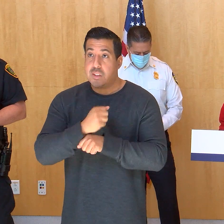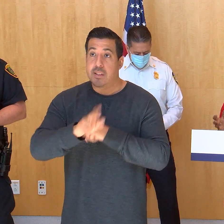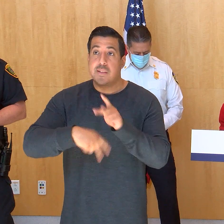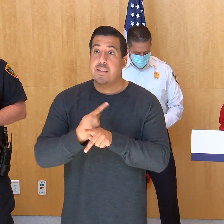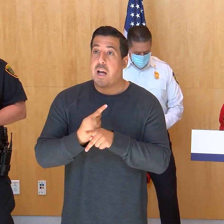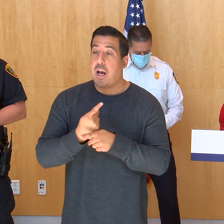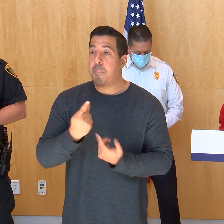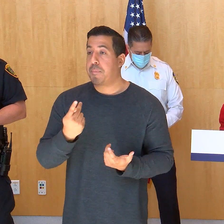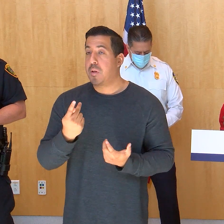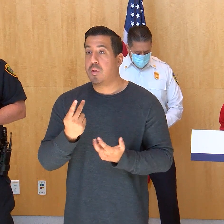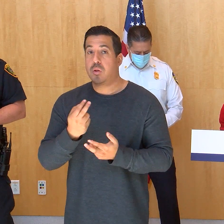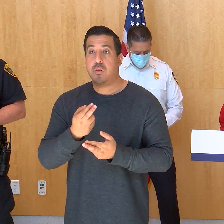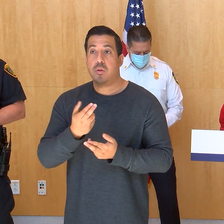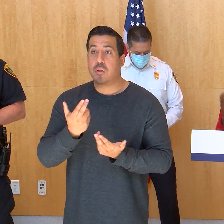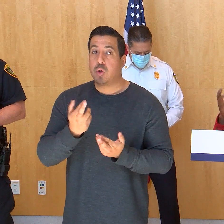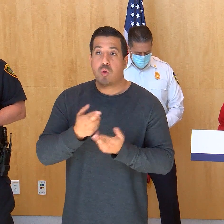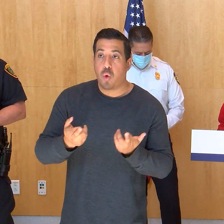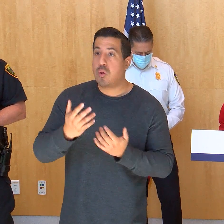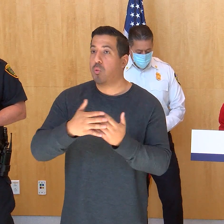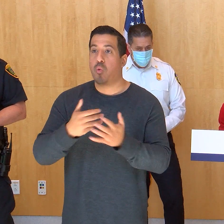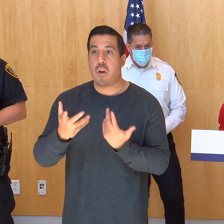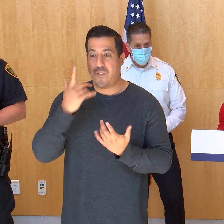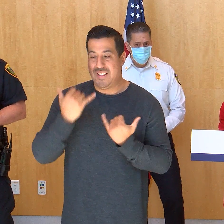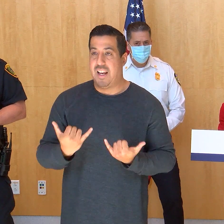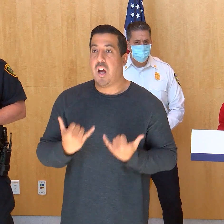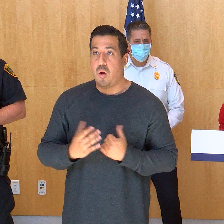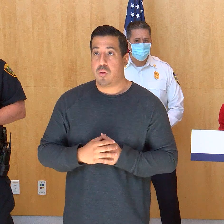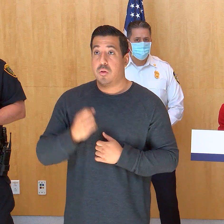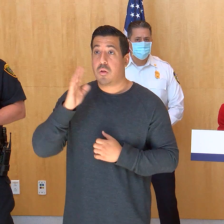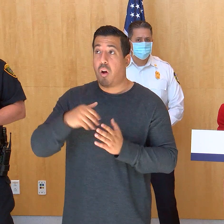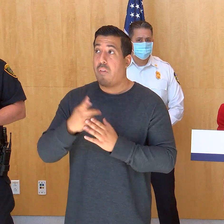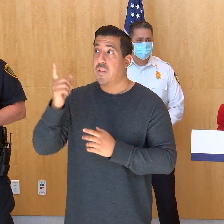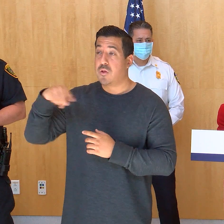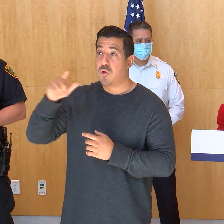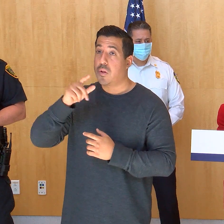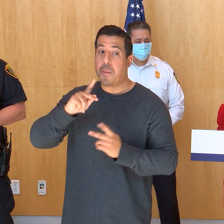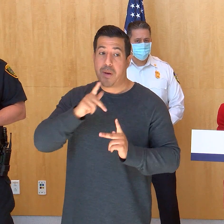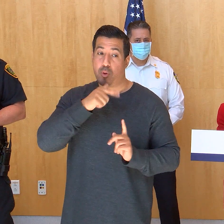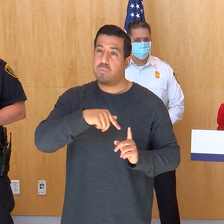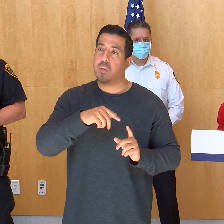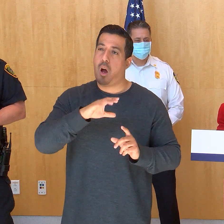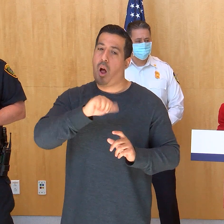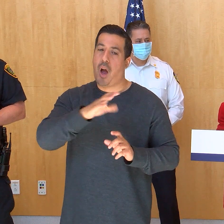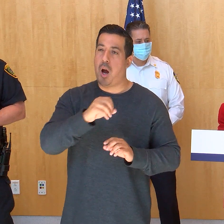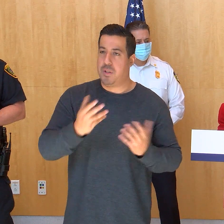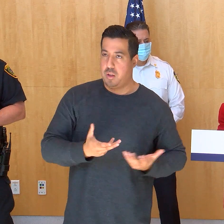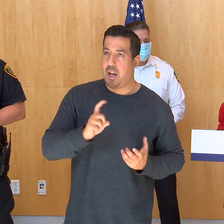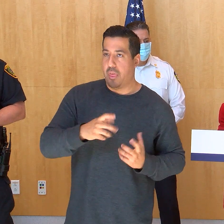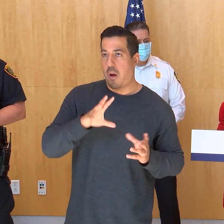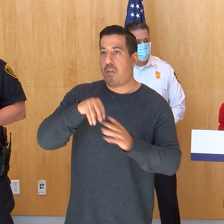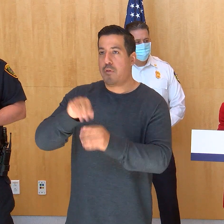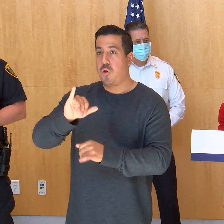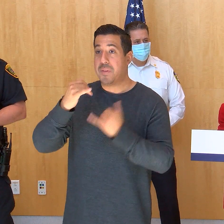sources between now and then. Obviously, the distributors have to be involved as well, but the federal government